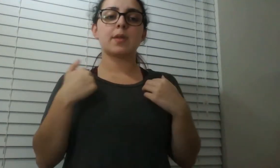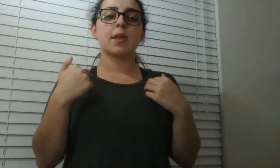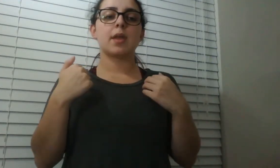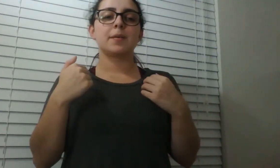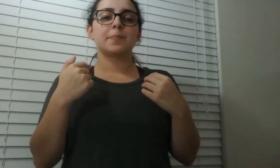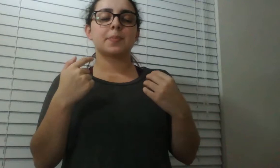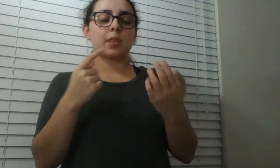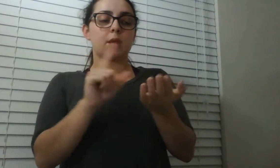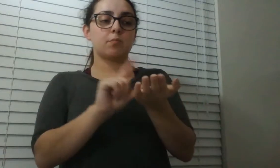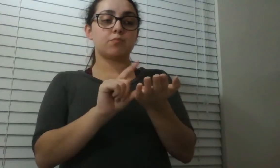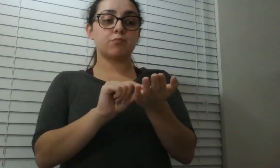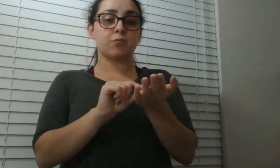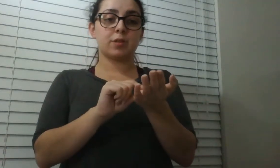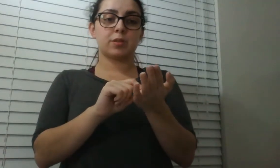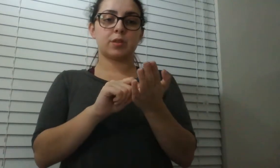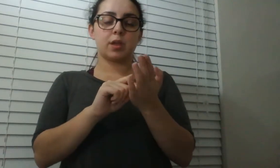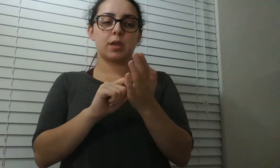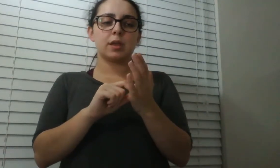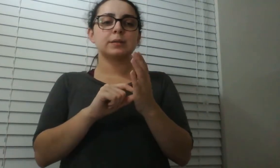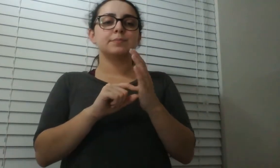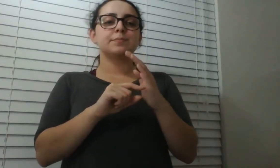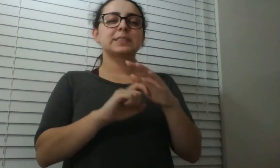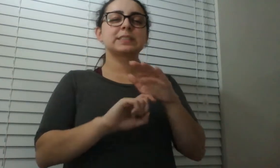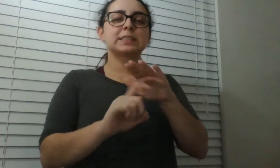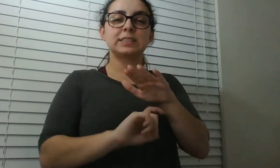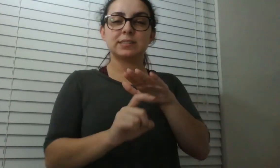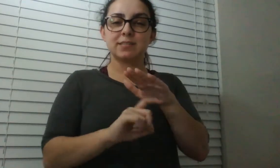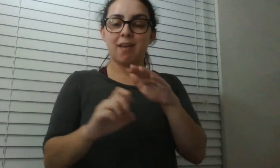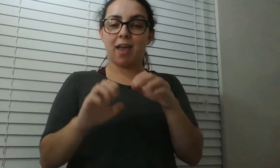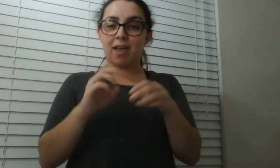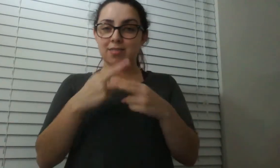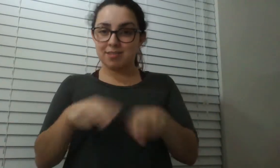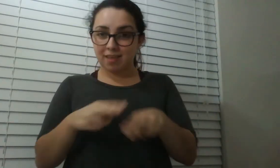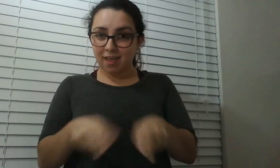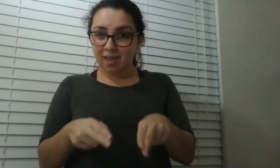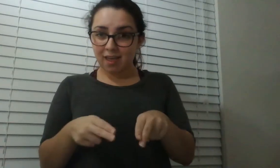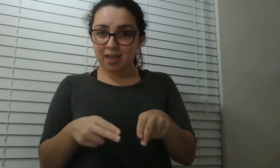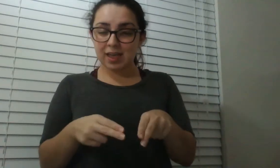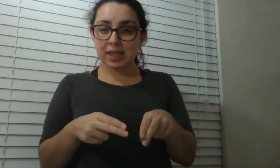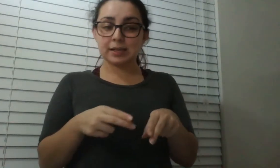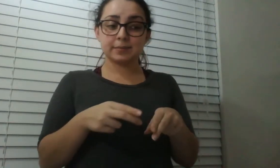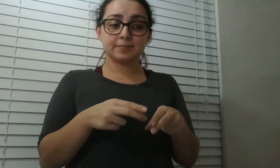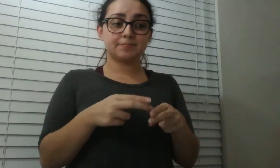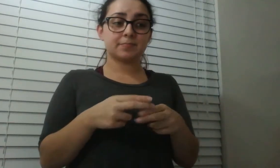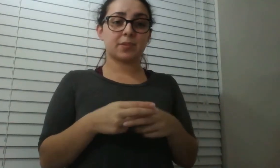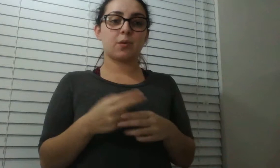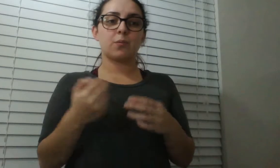the egg broke. So we actually have a scan of the millisecond when it fell apart. It's at